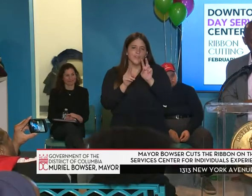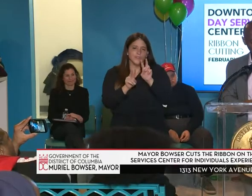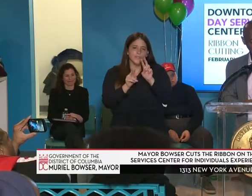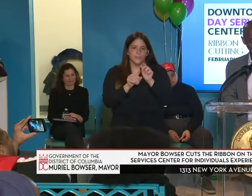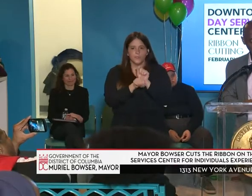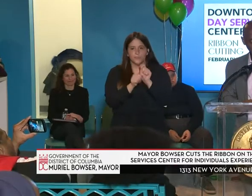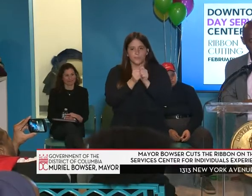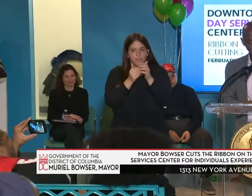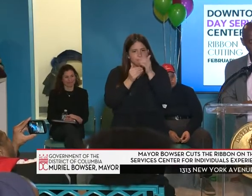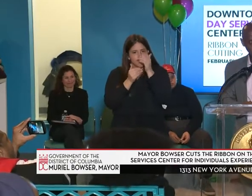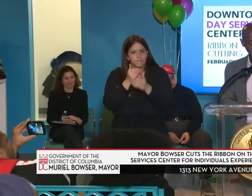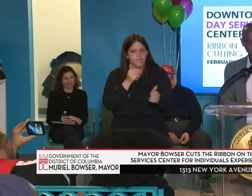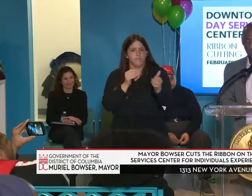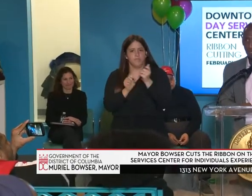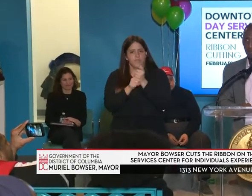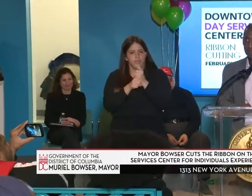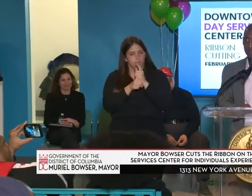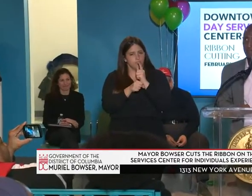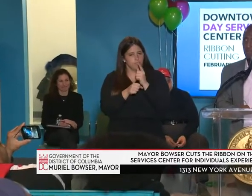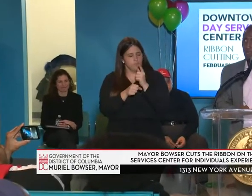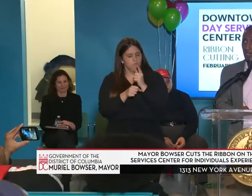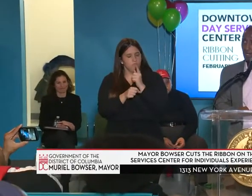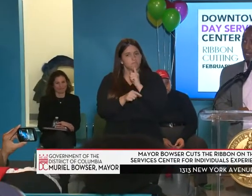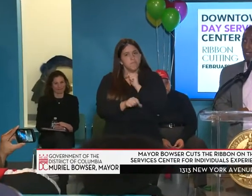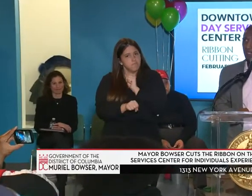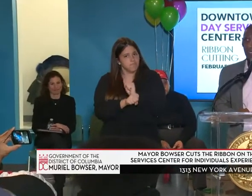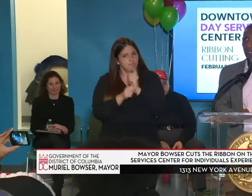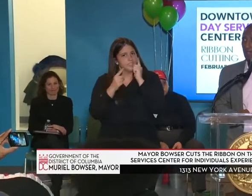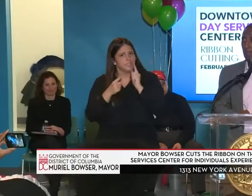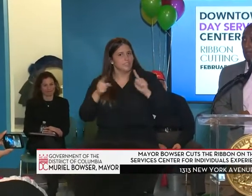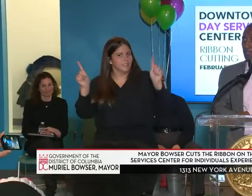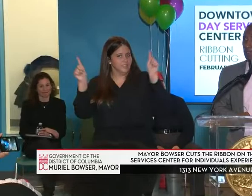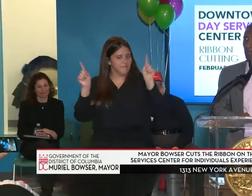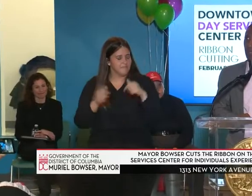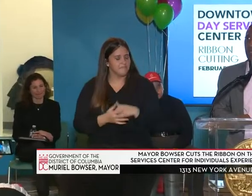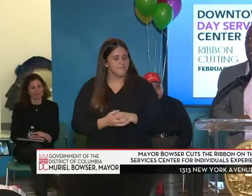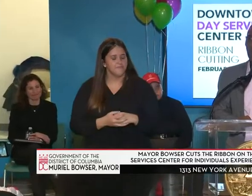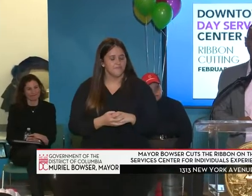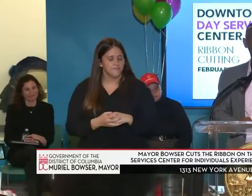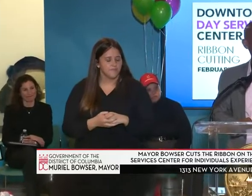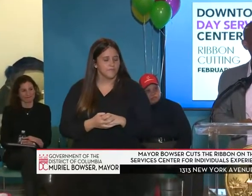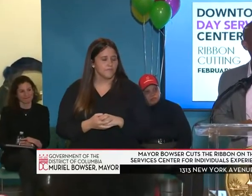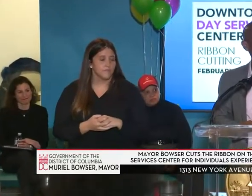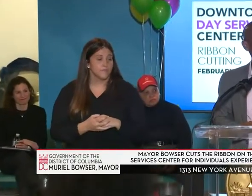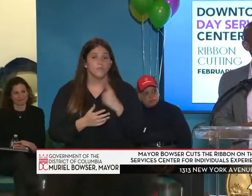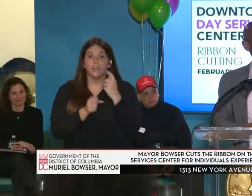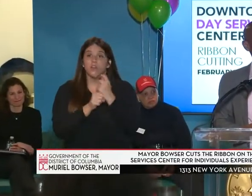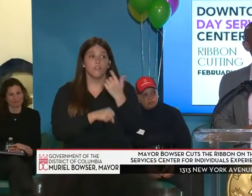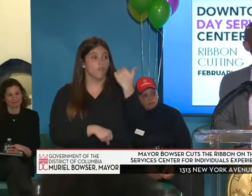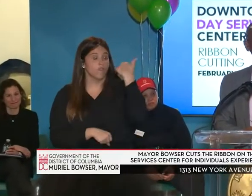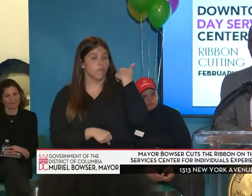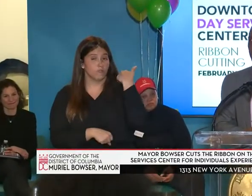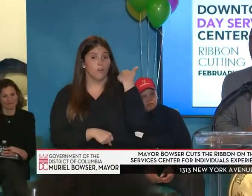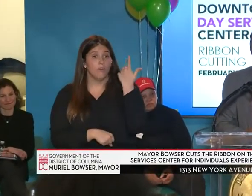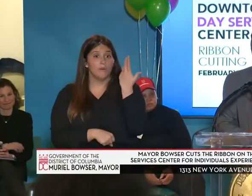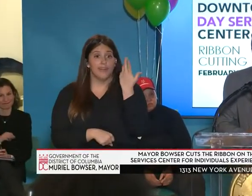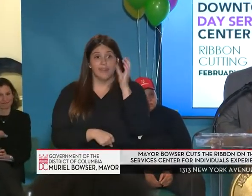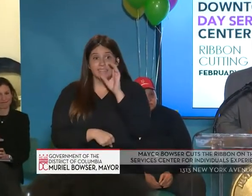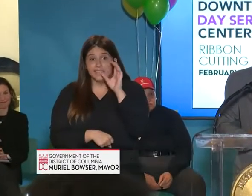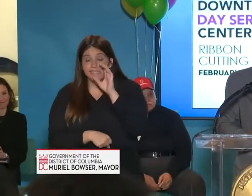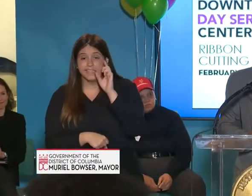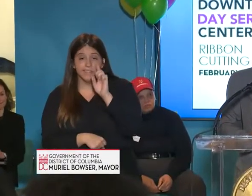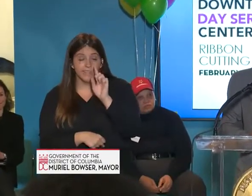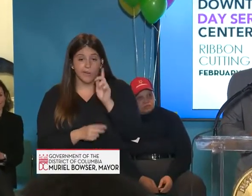with you to make this truly a success. A year or so ago, we were looking for a